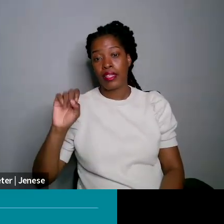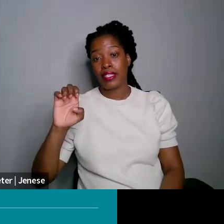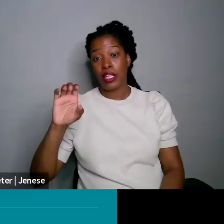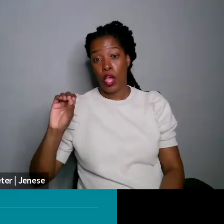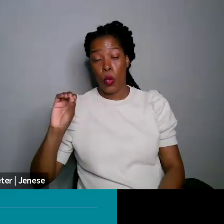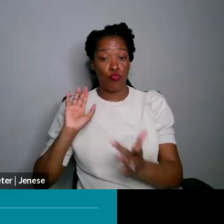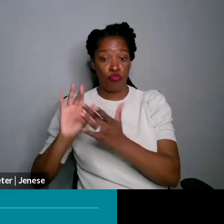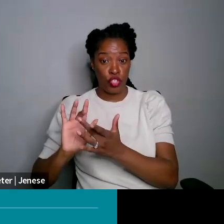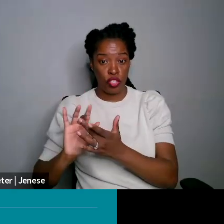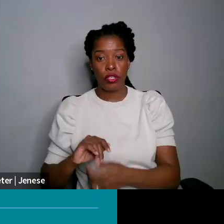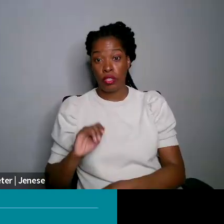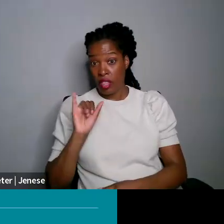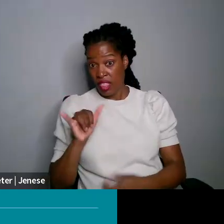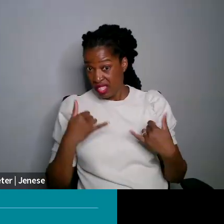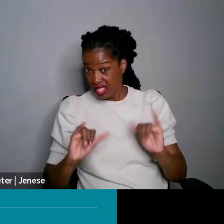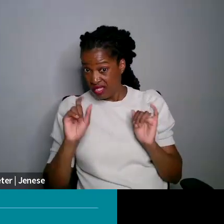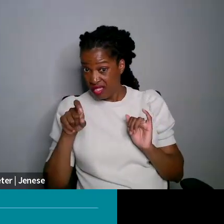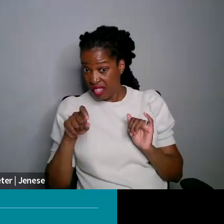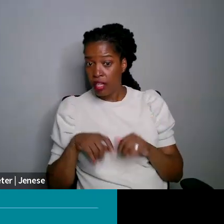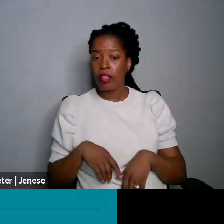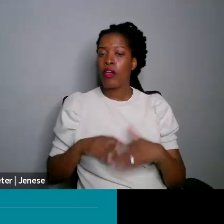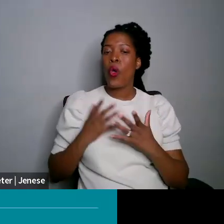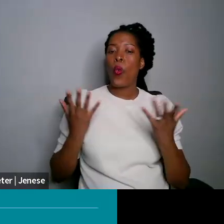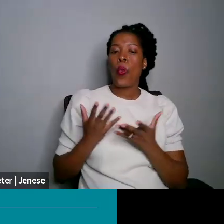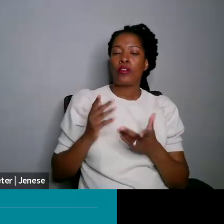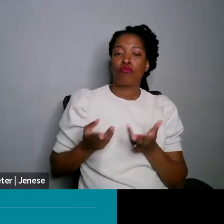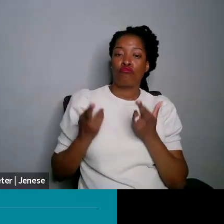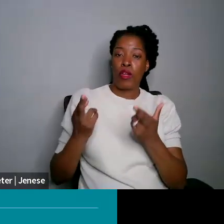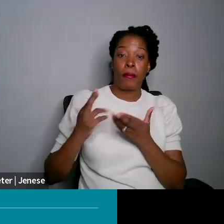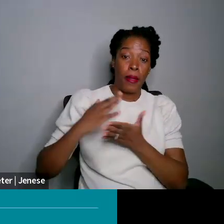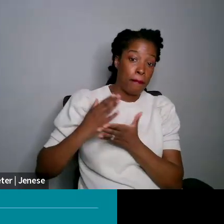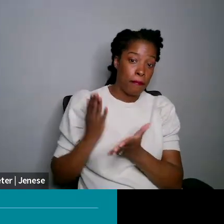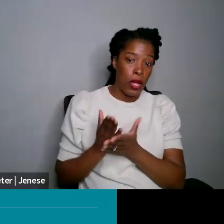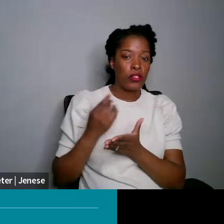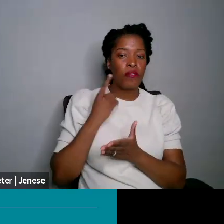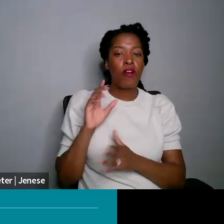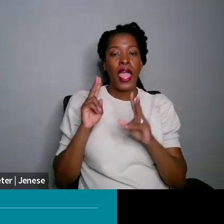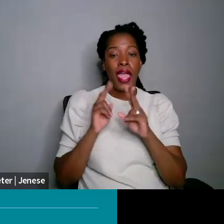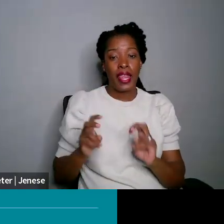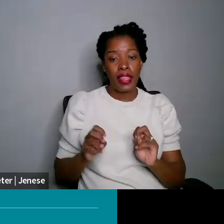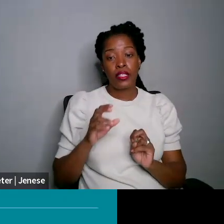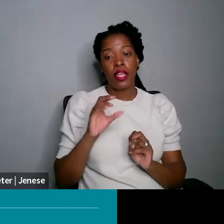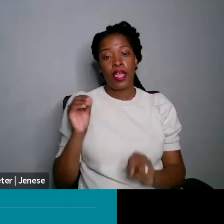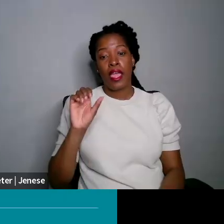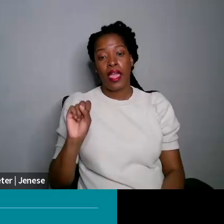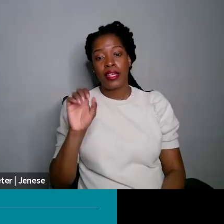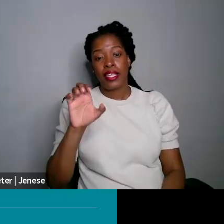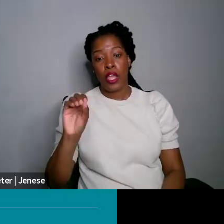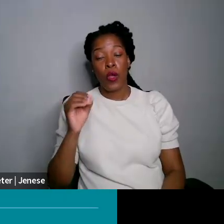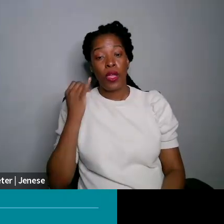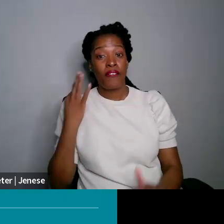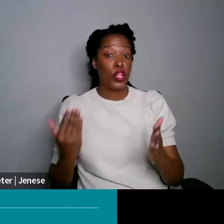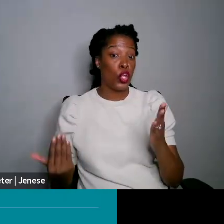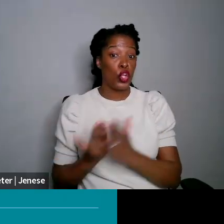What is recommended for a budget for analytics and SEO in a newly founded business?